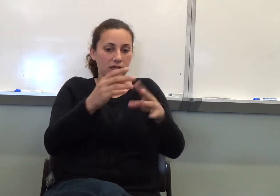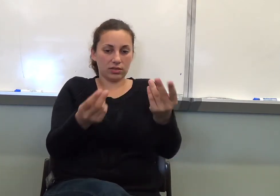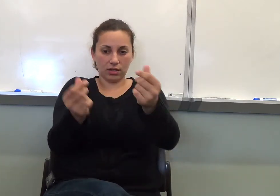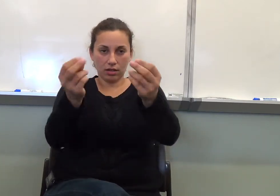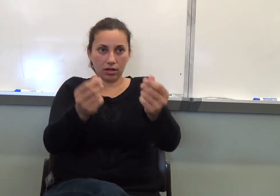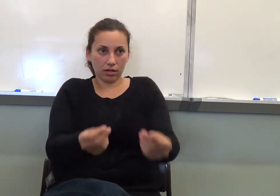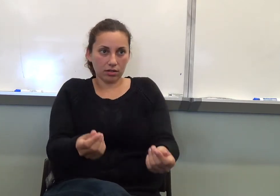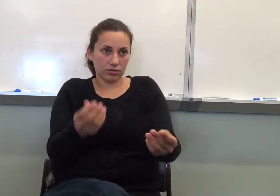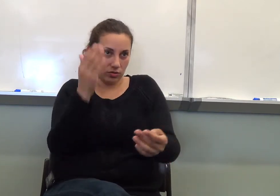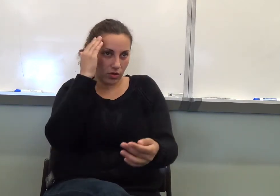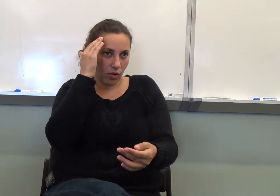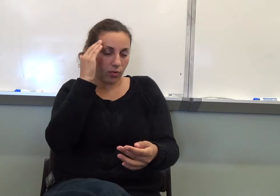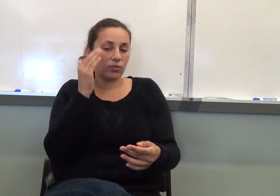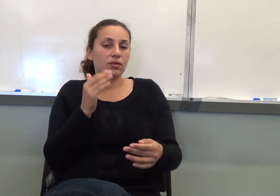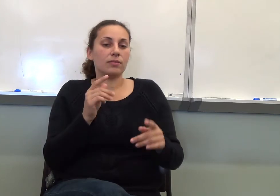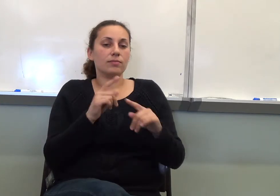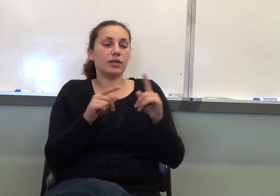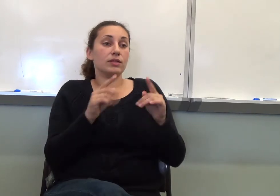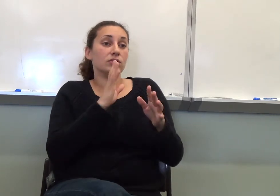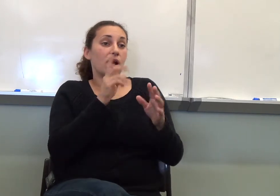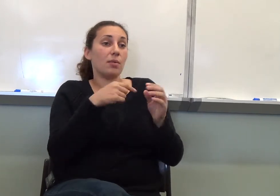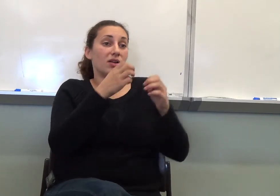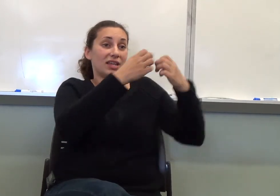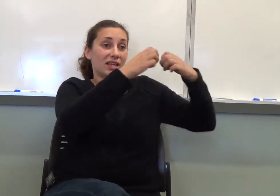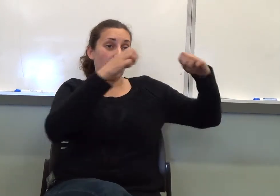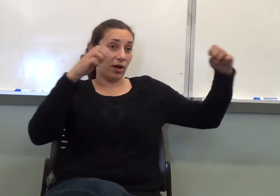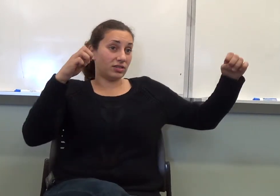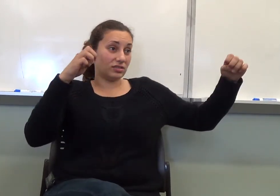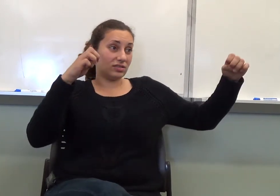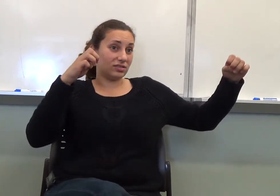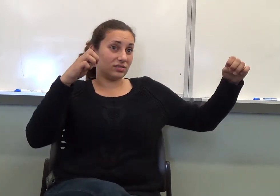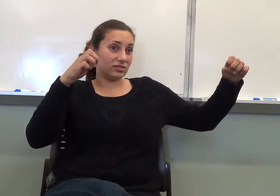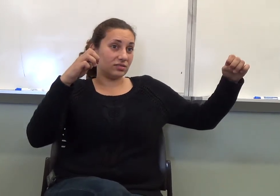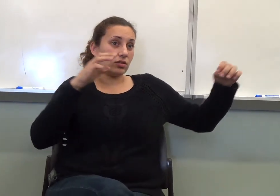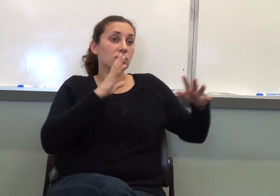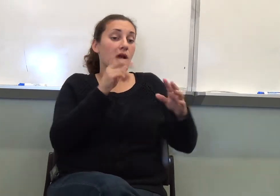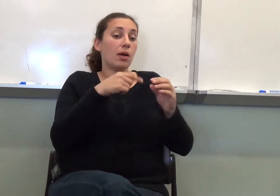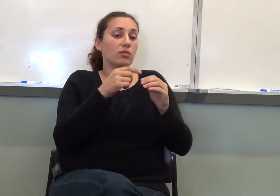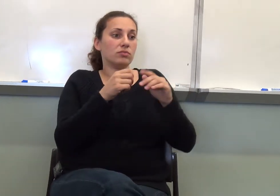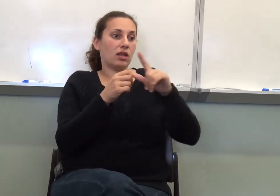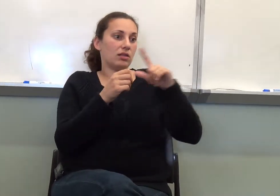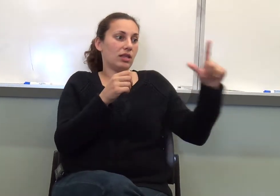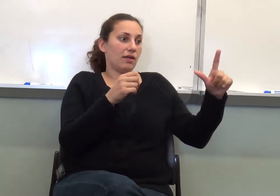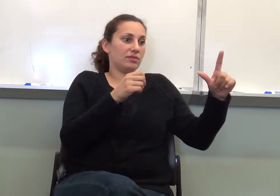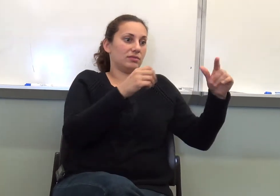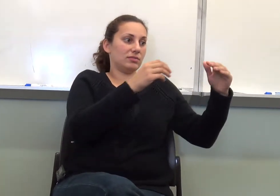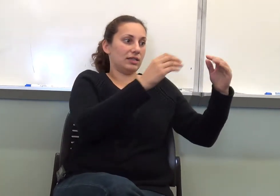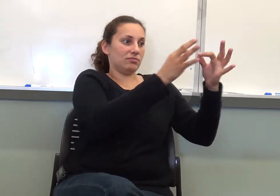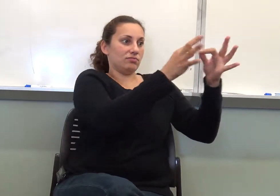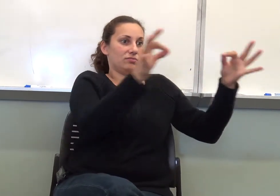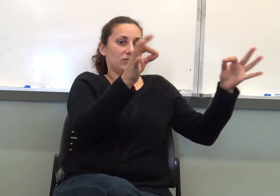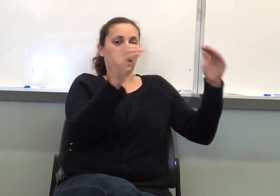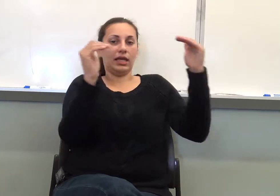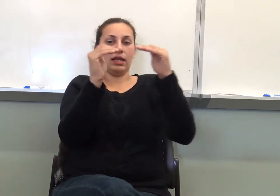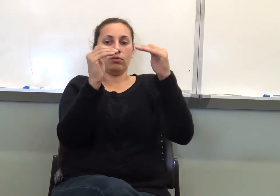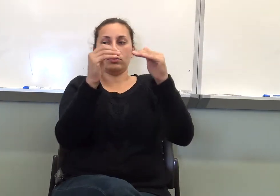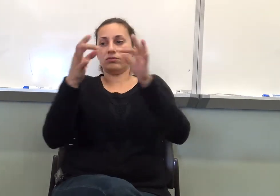Okay? When you're talking about equations, you're talking about things being equal. Left side equals right side. That's like the two scales.